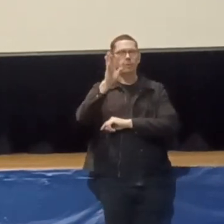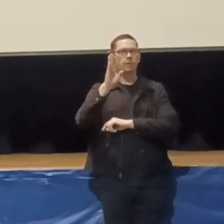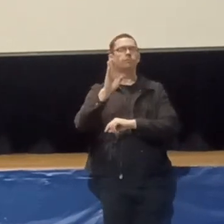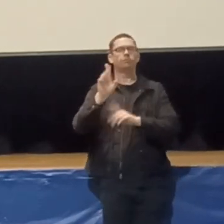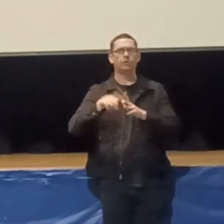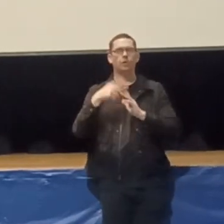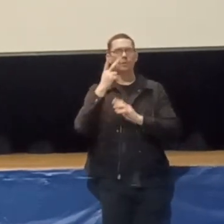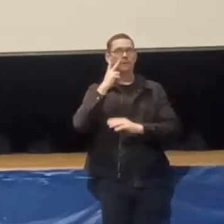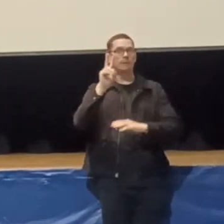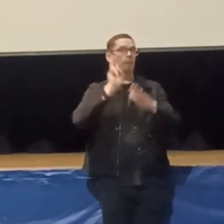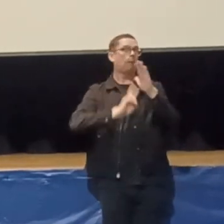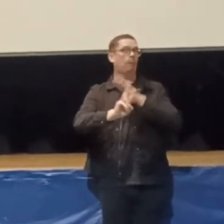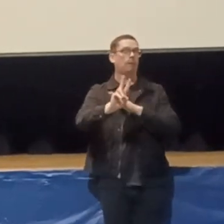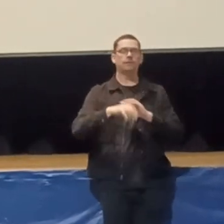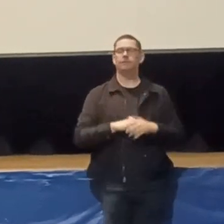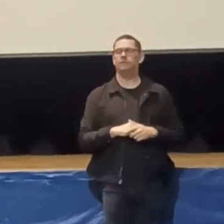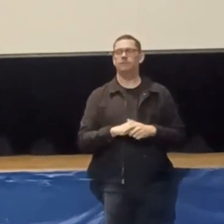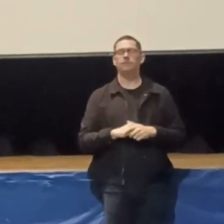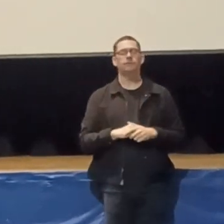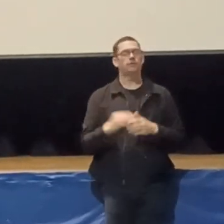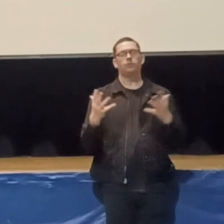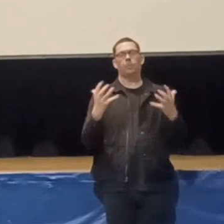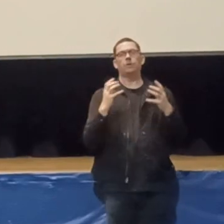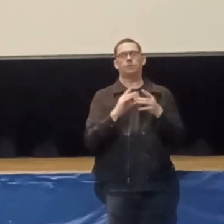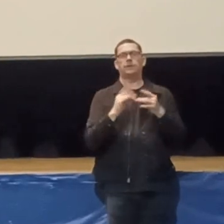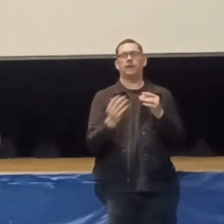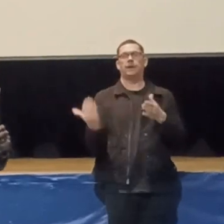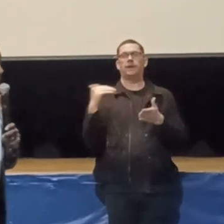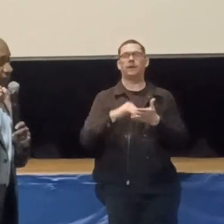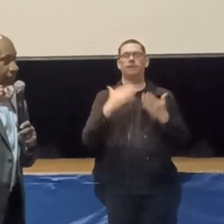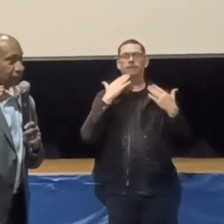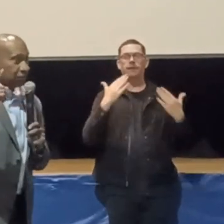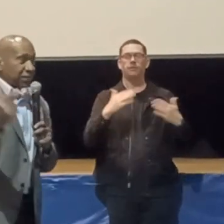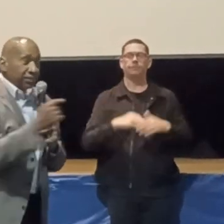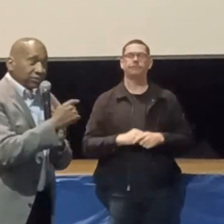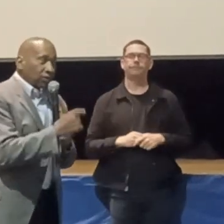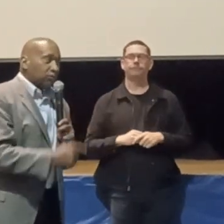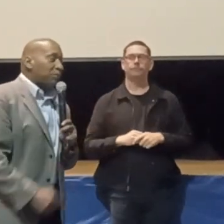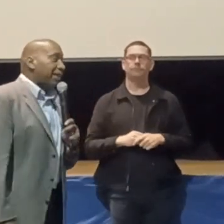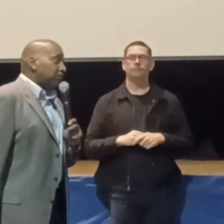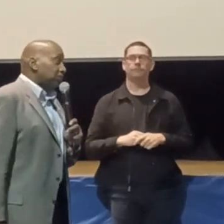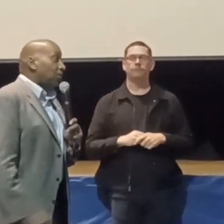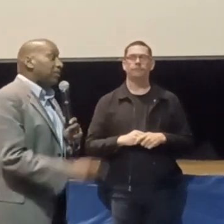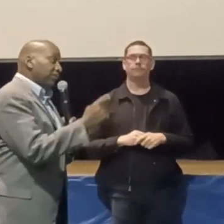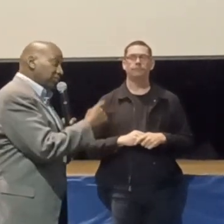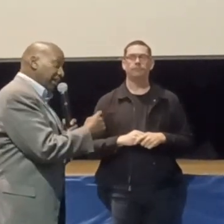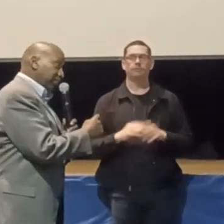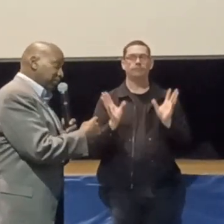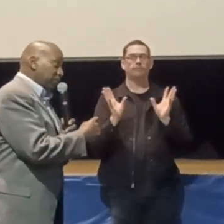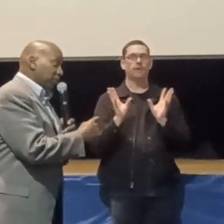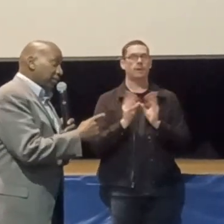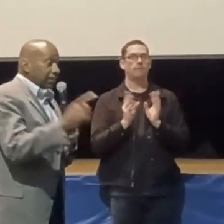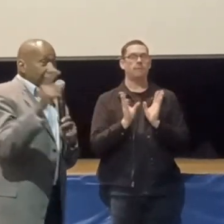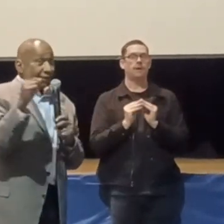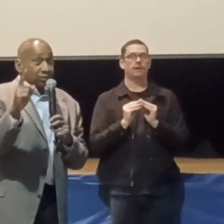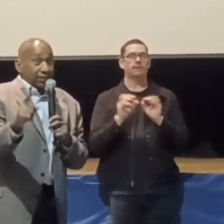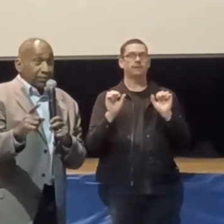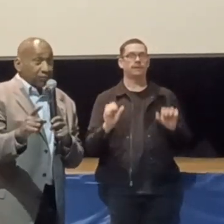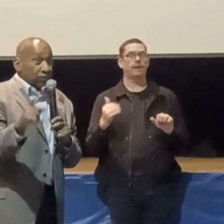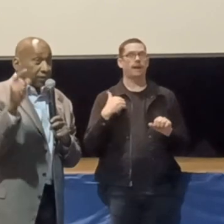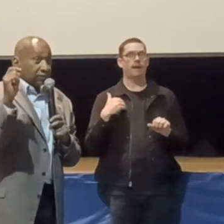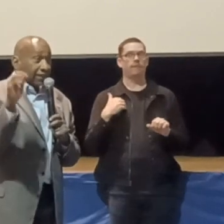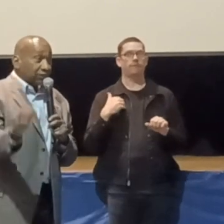I'll take that same seat. But I just want to say again to you guys, thank you. And also, meetings can also be held on the other side of this community. I've